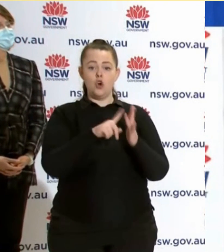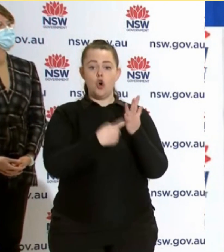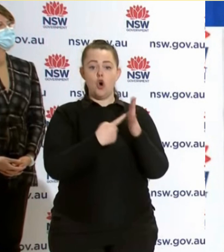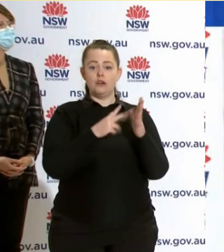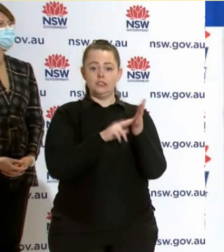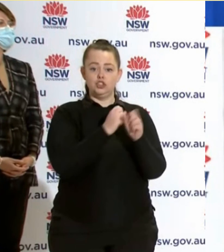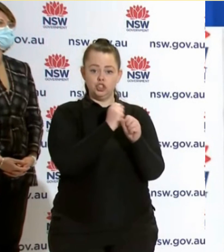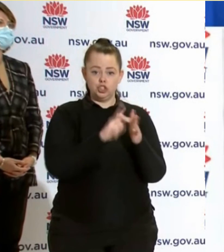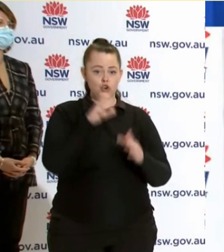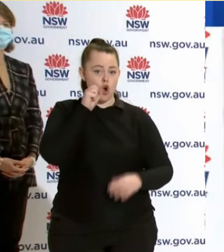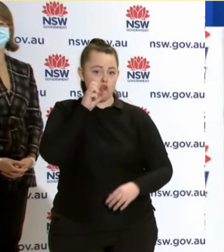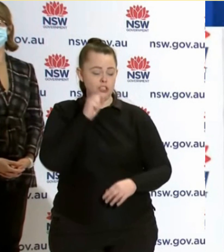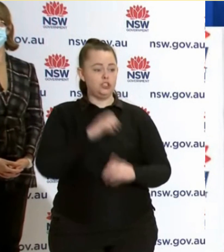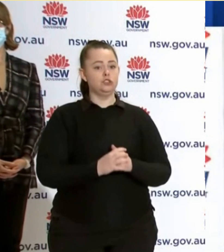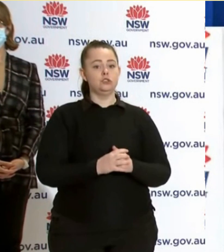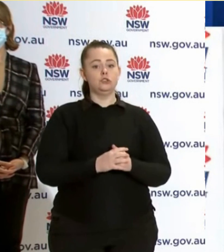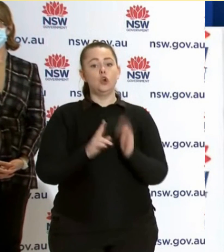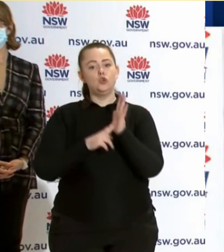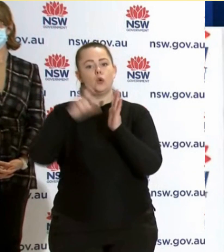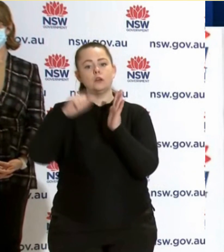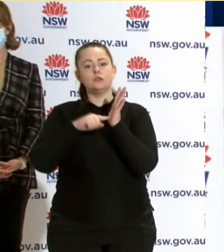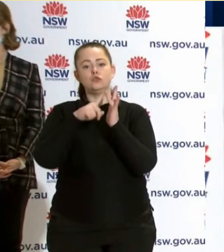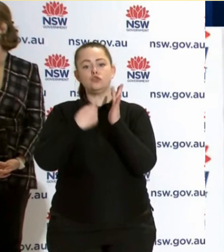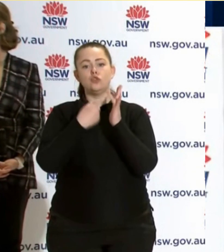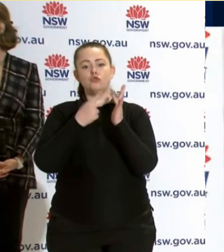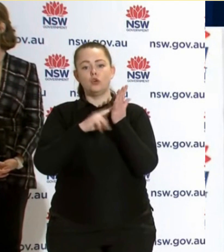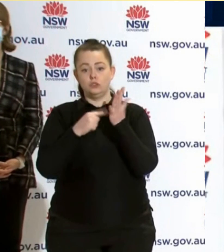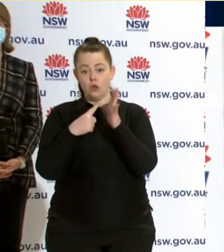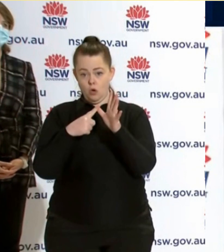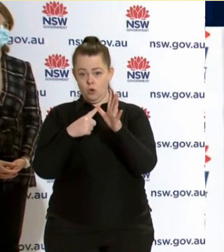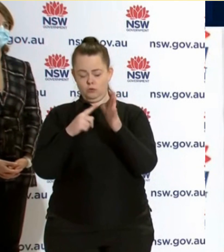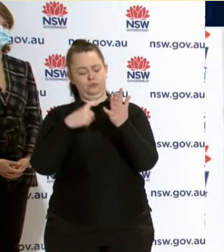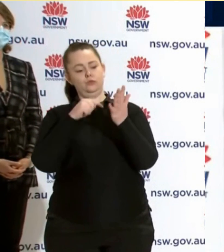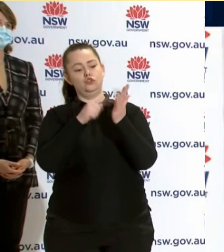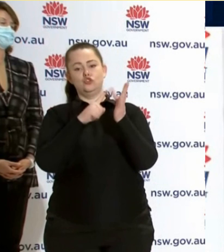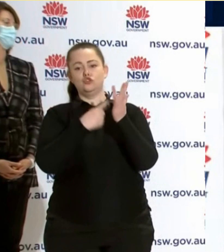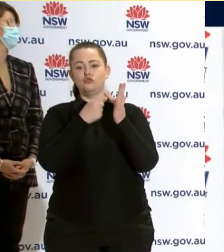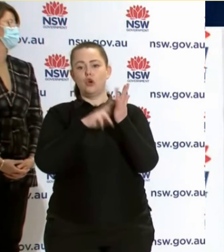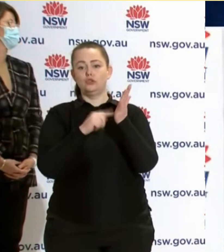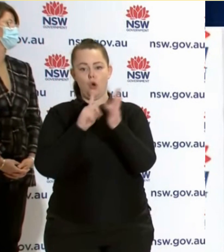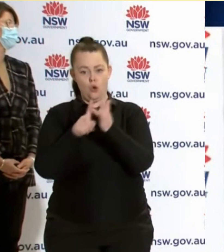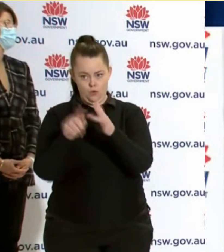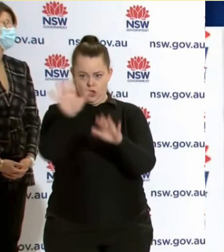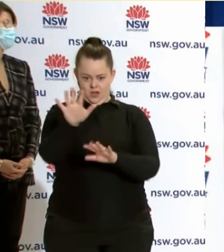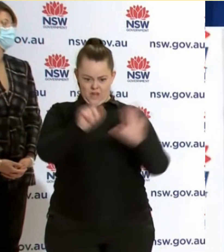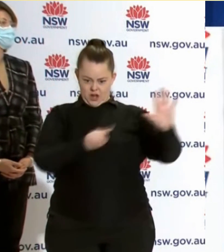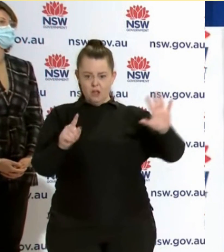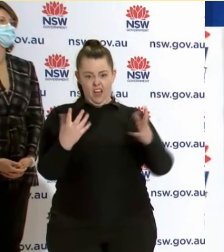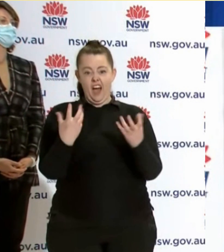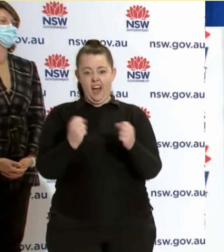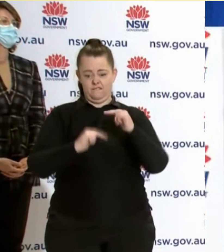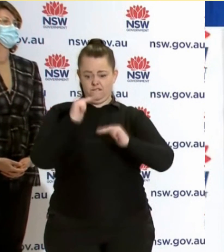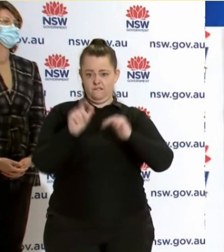site at Toronto. So they are areas of concern, but at the same time we've got to allow those industries to continue. We've got